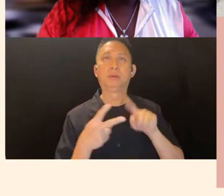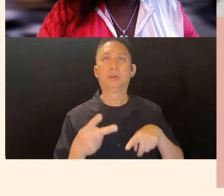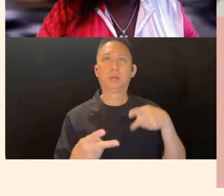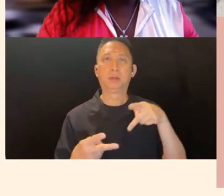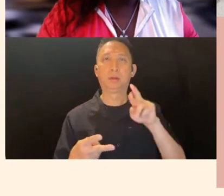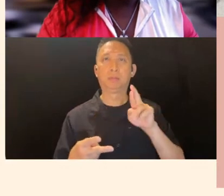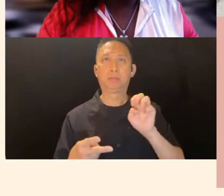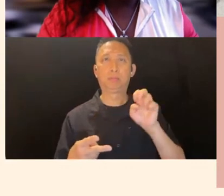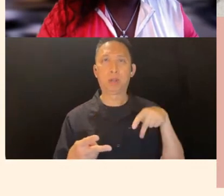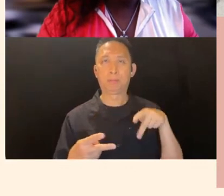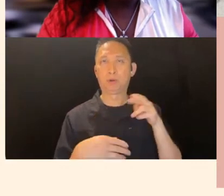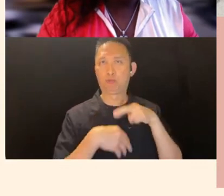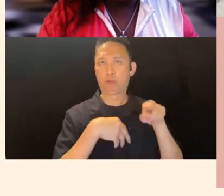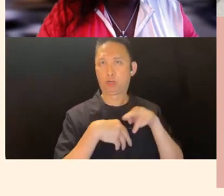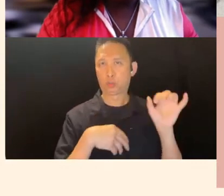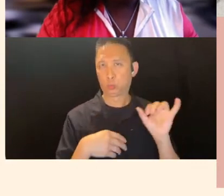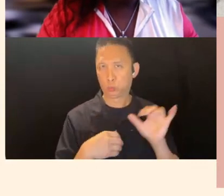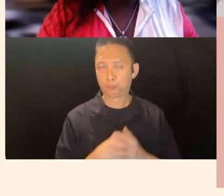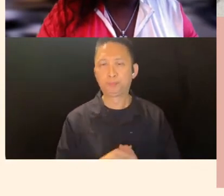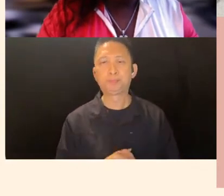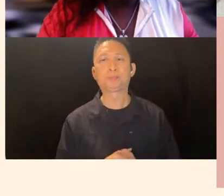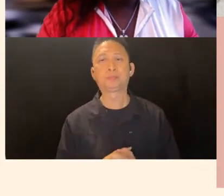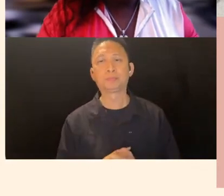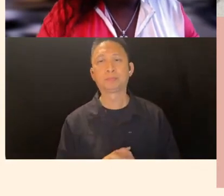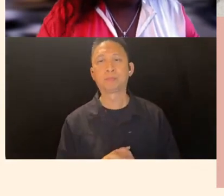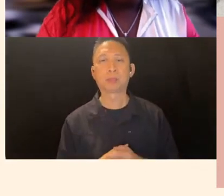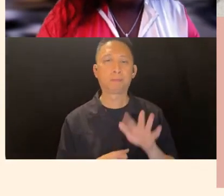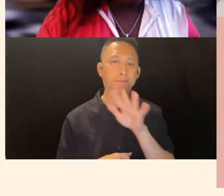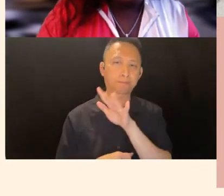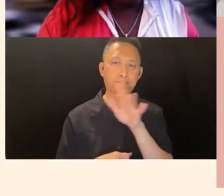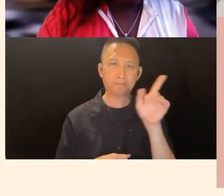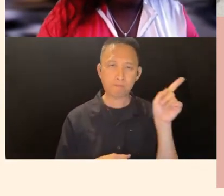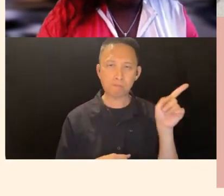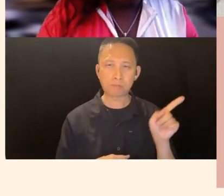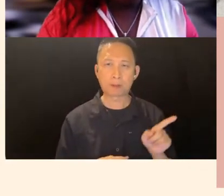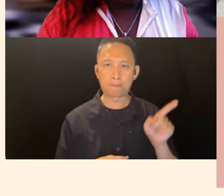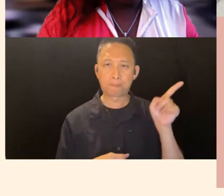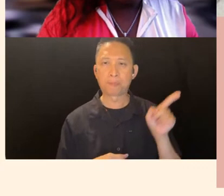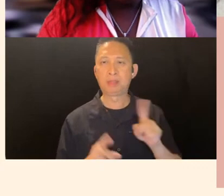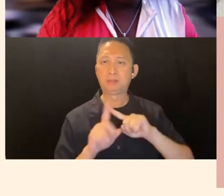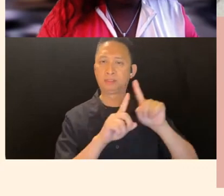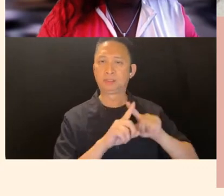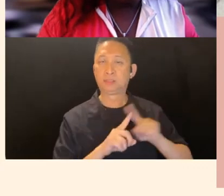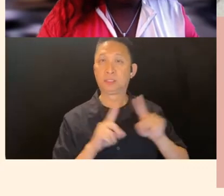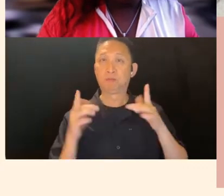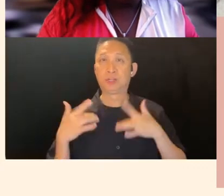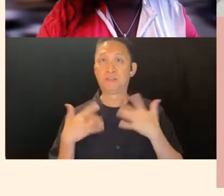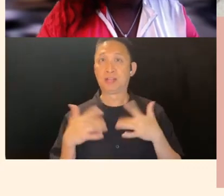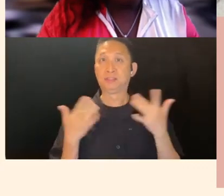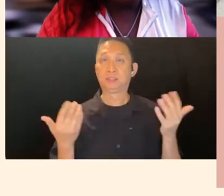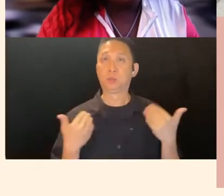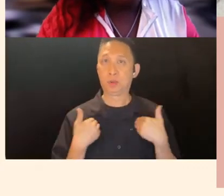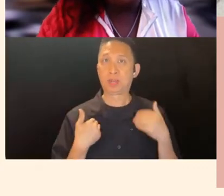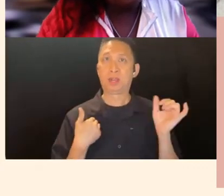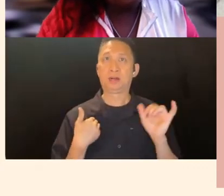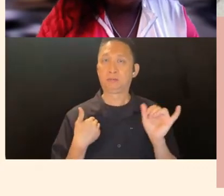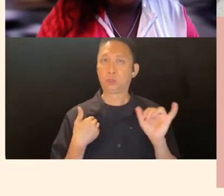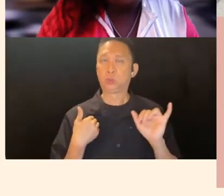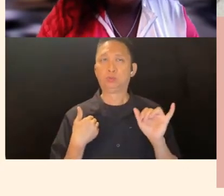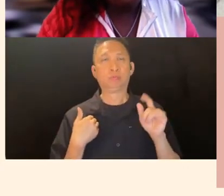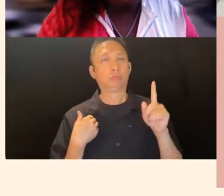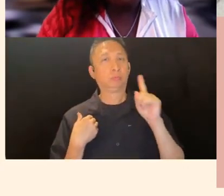we also host some of our events behind our HIV STI